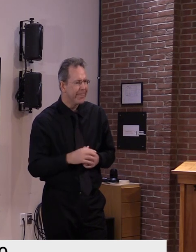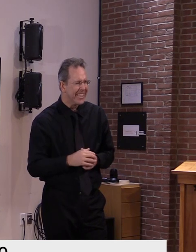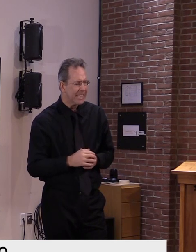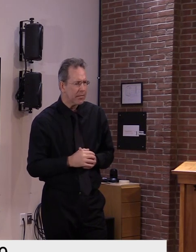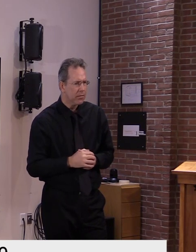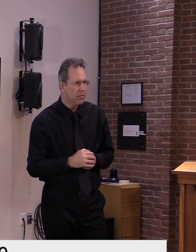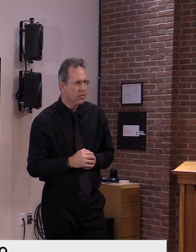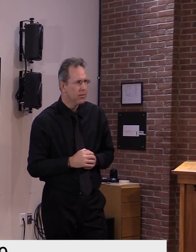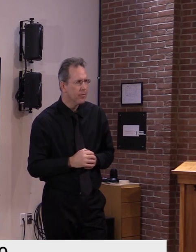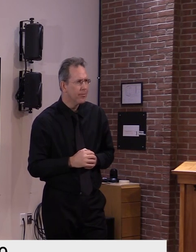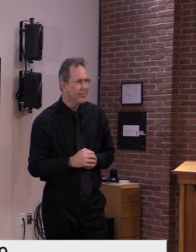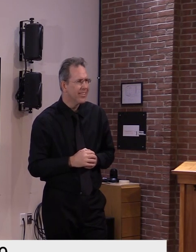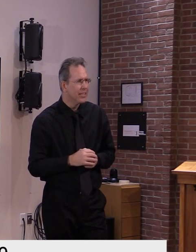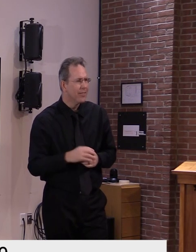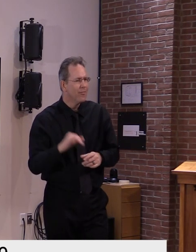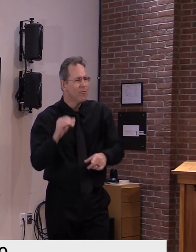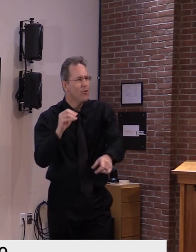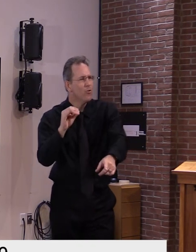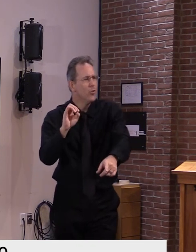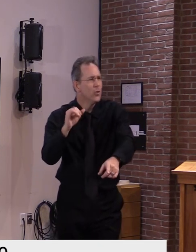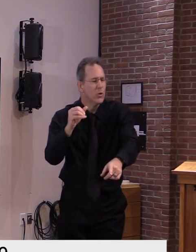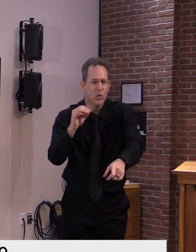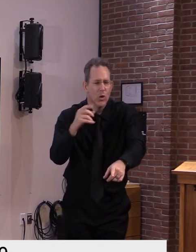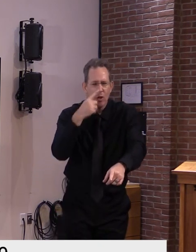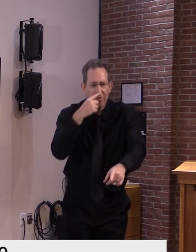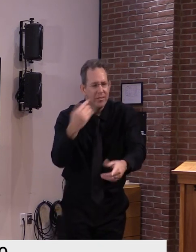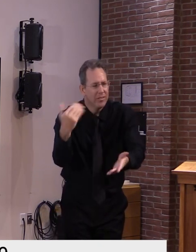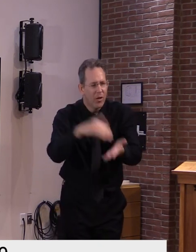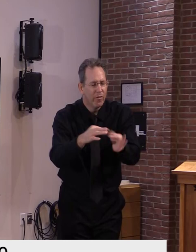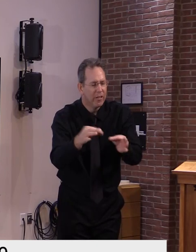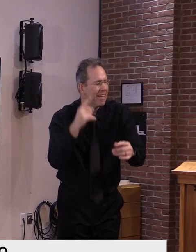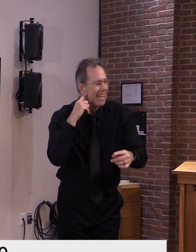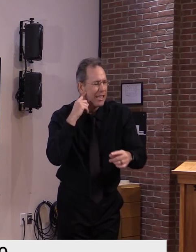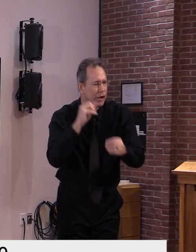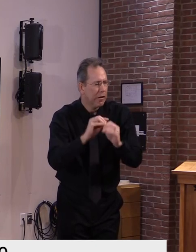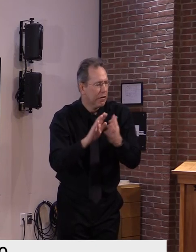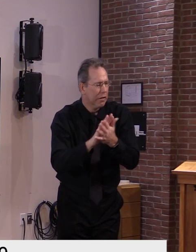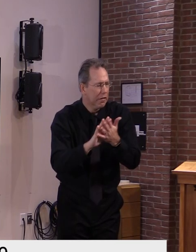Hey, Joe, you're going to have to start over. We didn't get any of that.